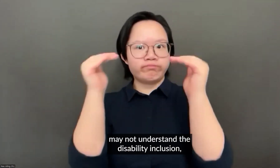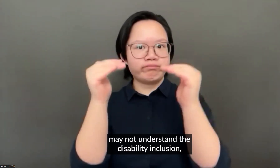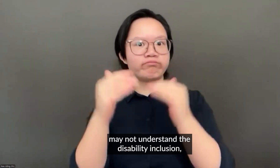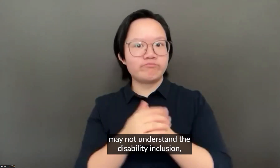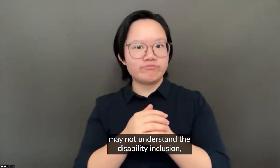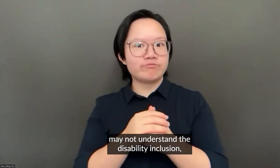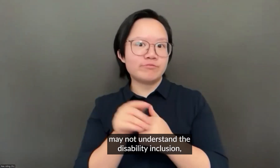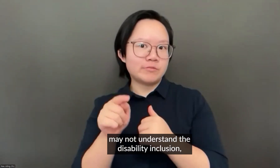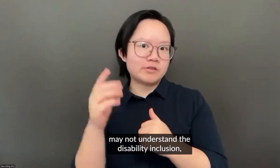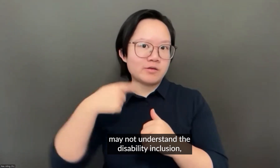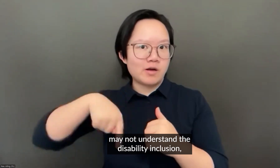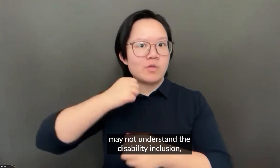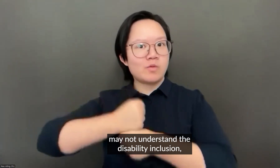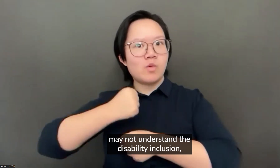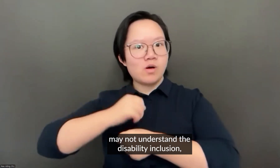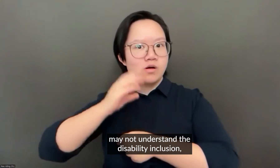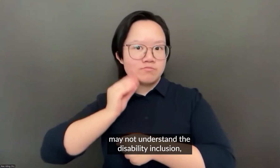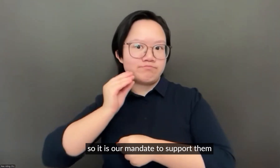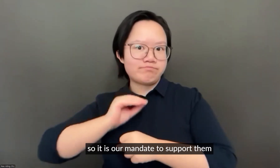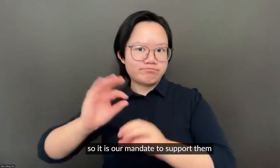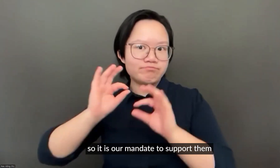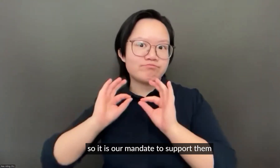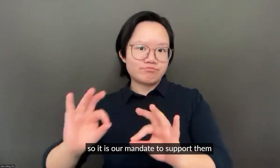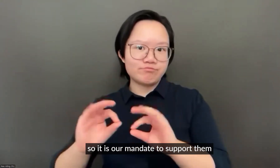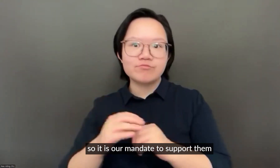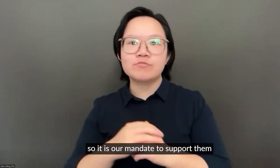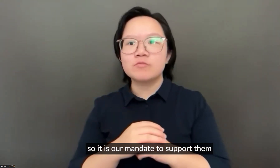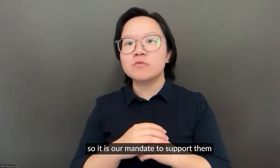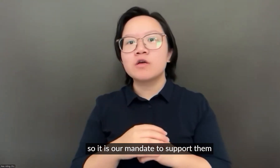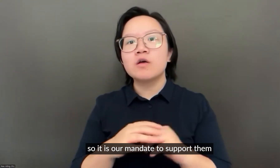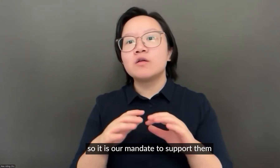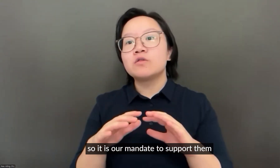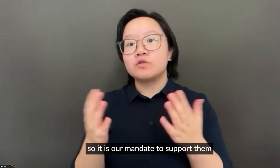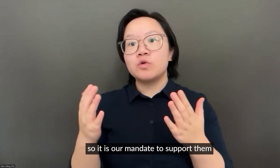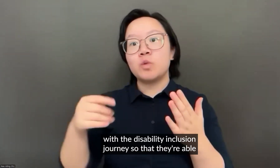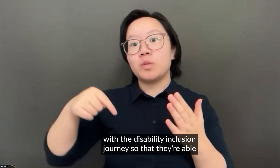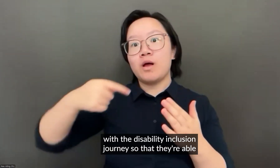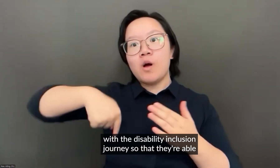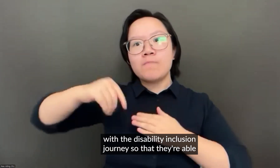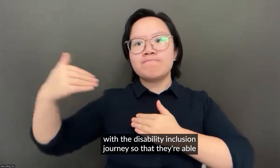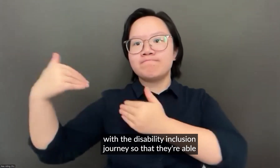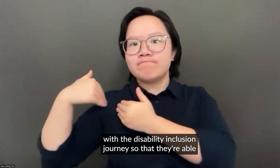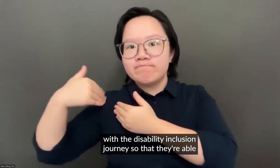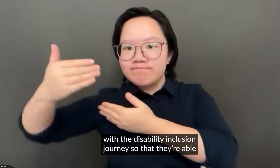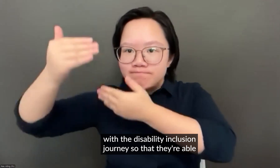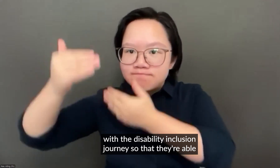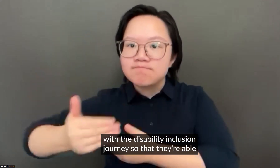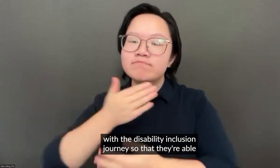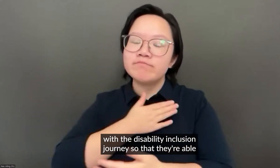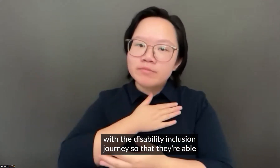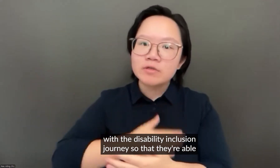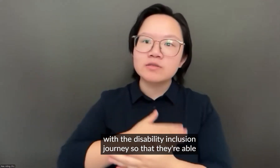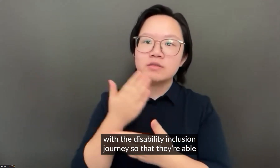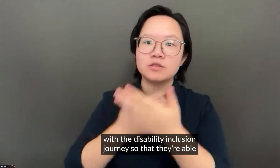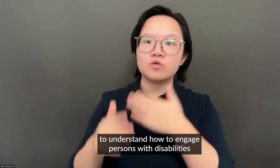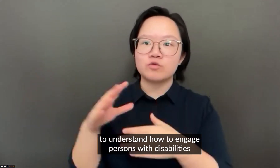not understand the disability inclusion. So it is our mandate to support them with the disability inclusion journey, so